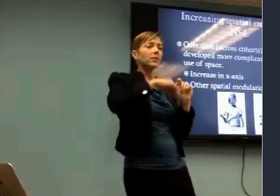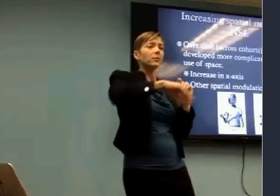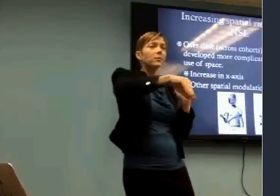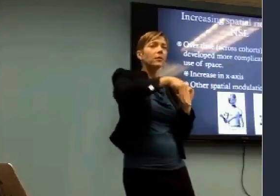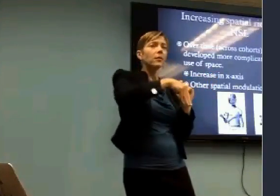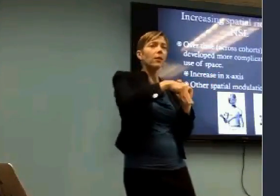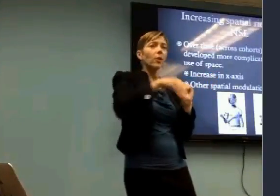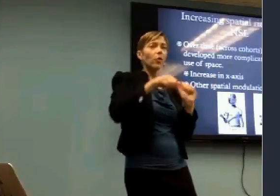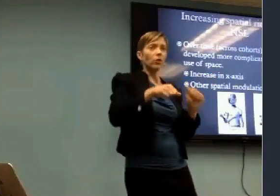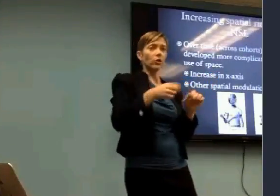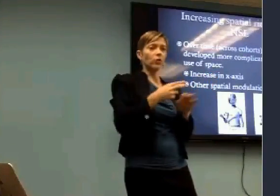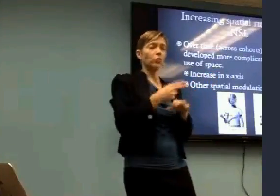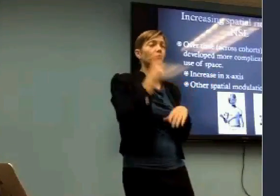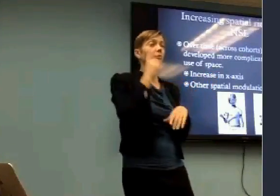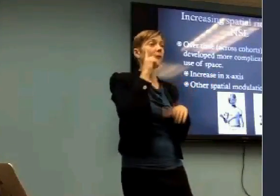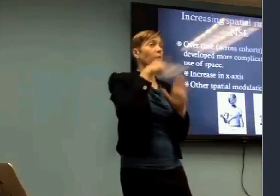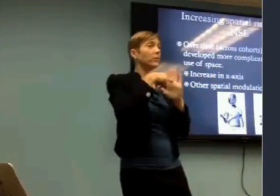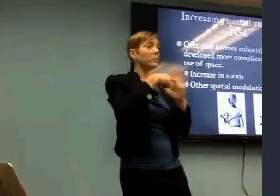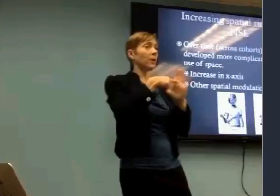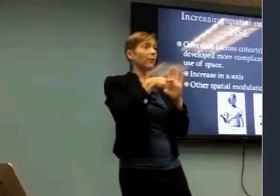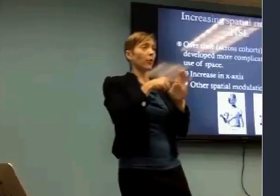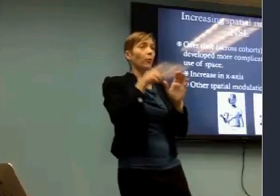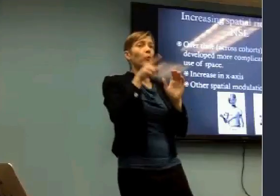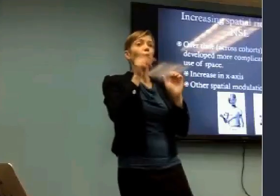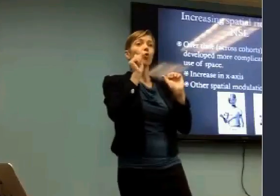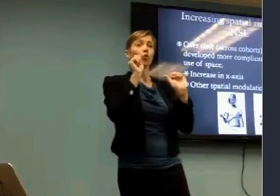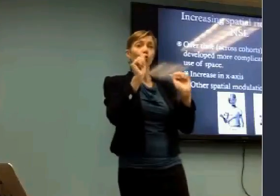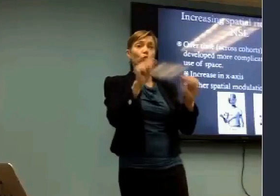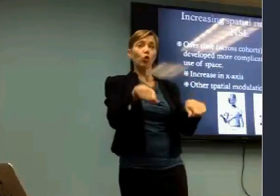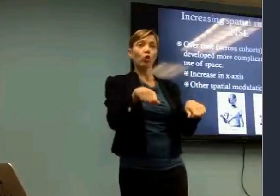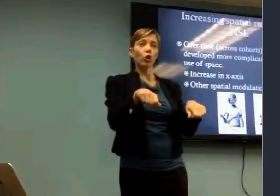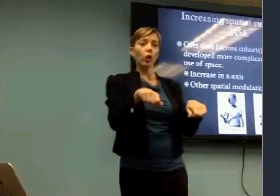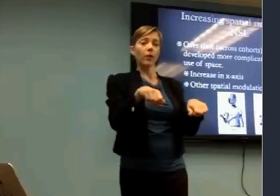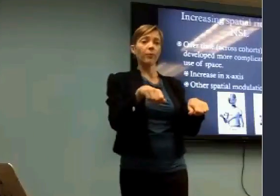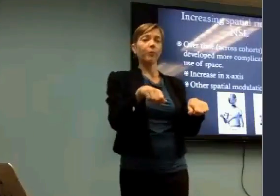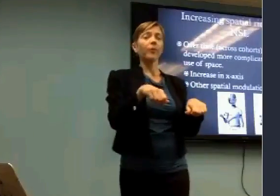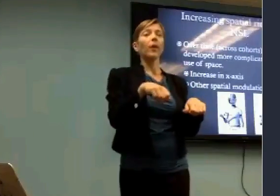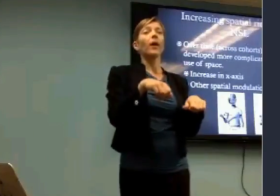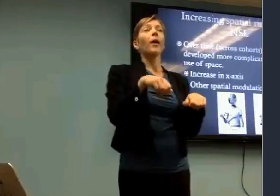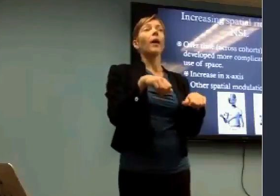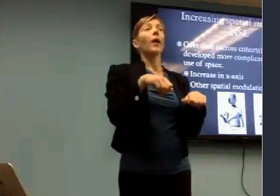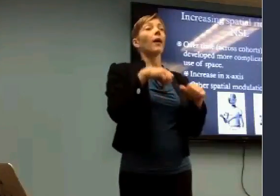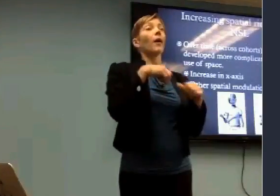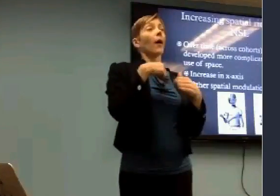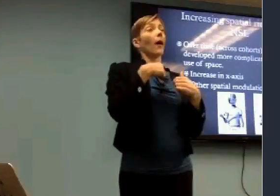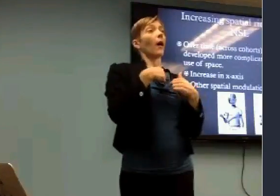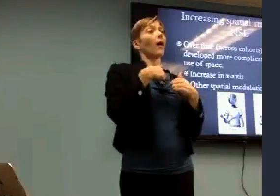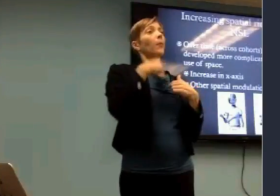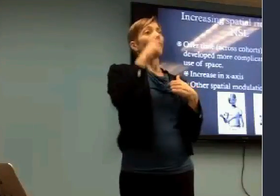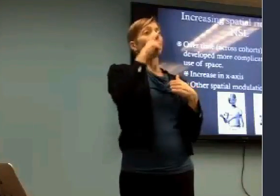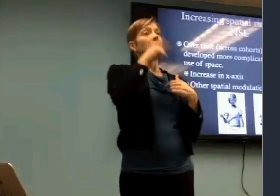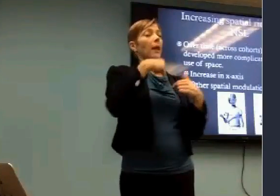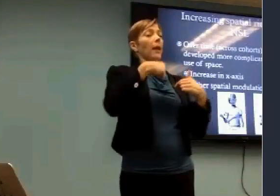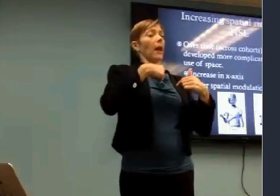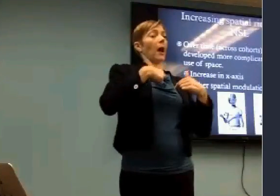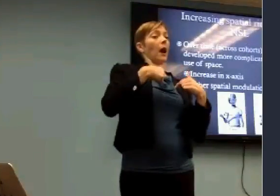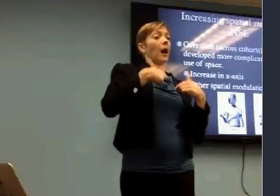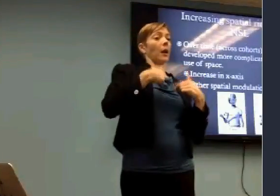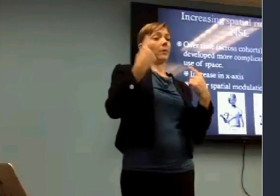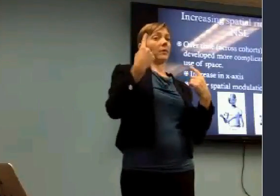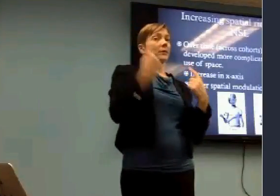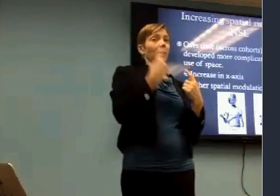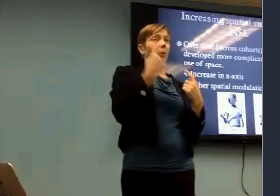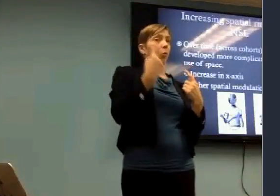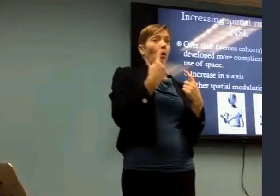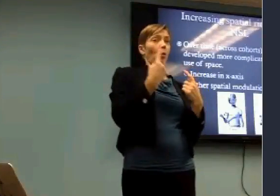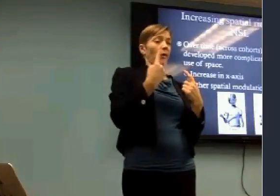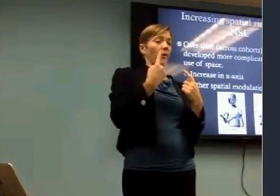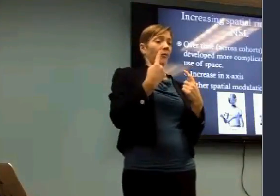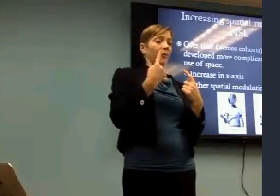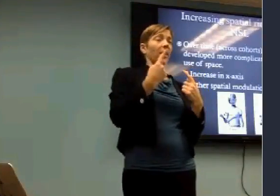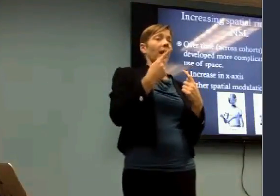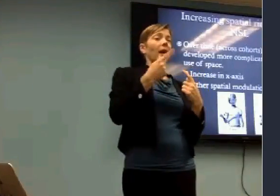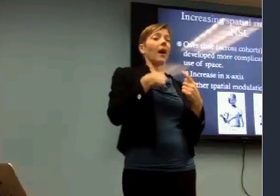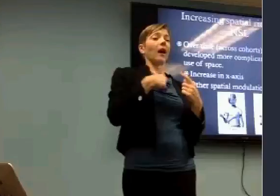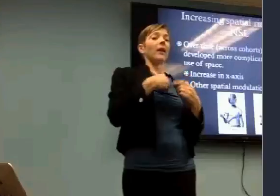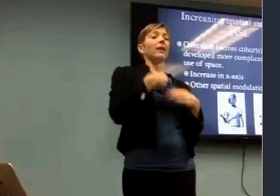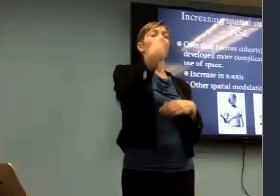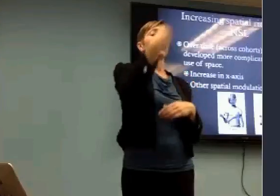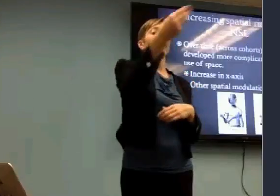take advantage of the space in front of one to exemplify this. So if you pretend that me, I am